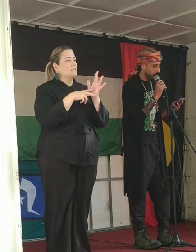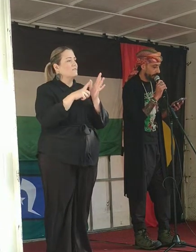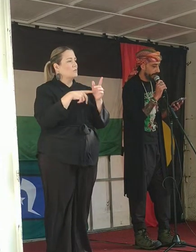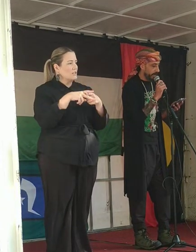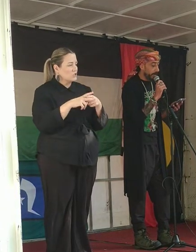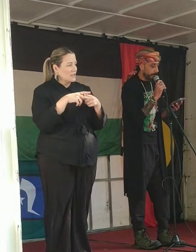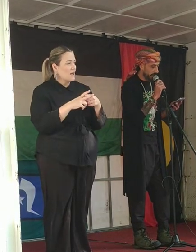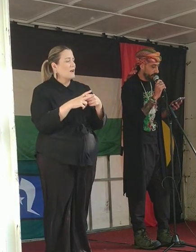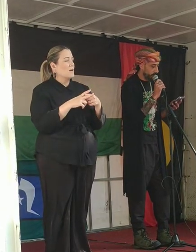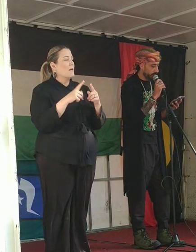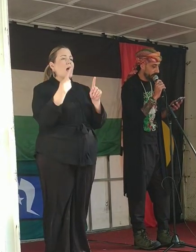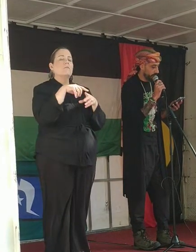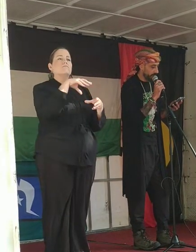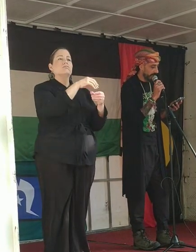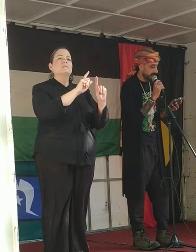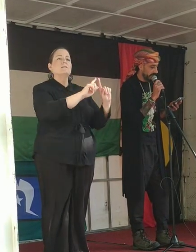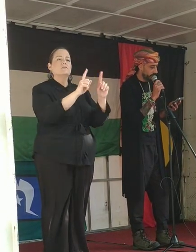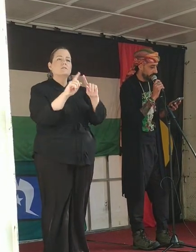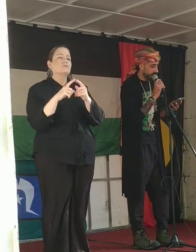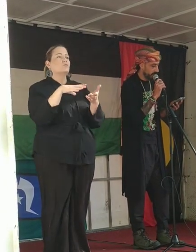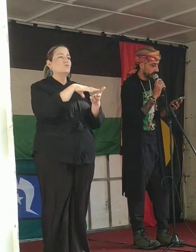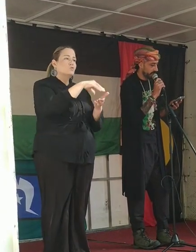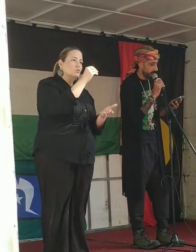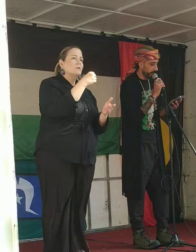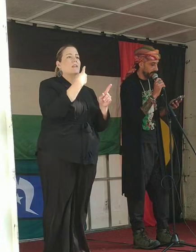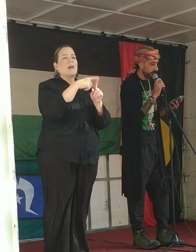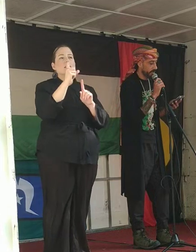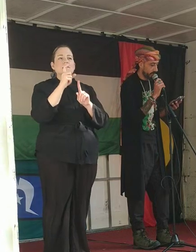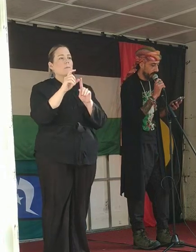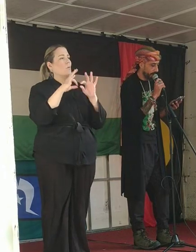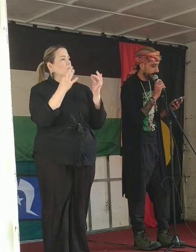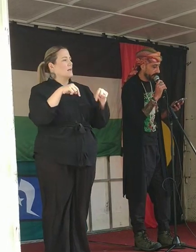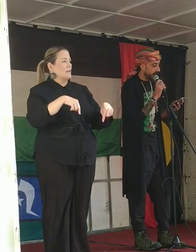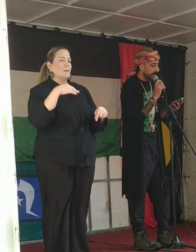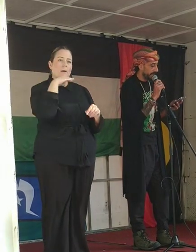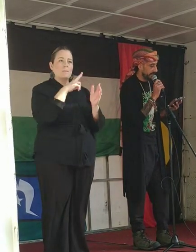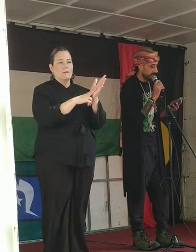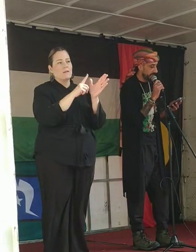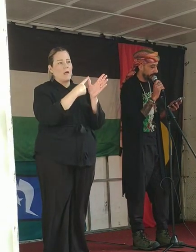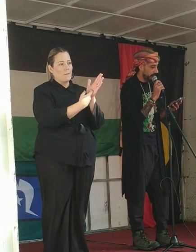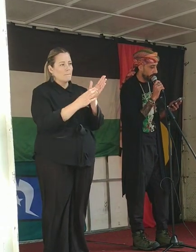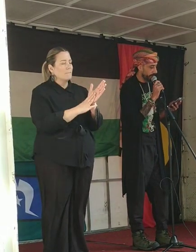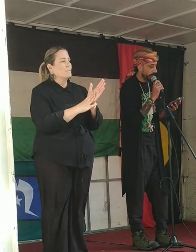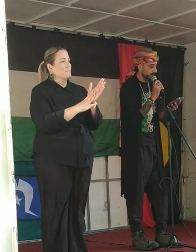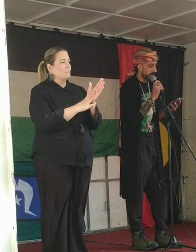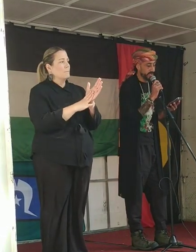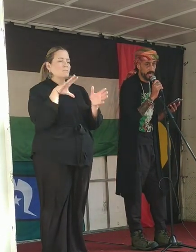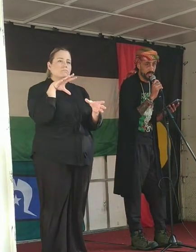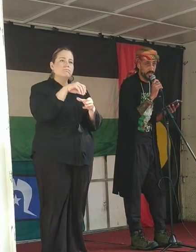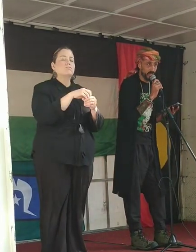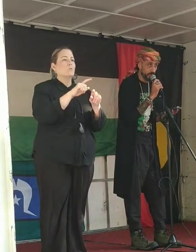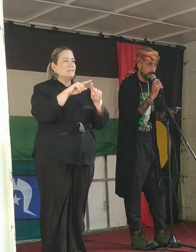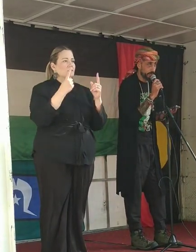member of multiple student and Islamic organizations in Melbourne now, and has taken part of a number of